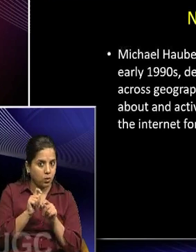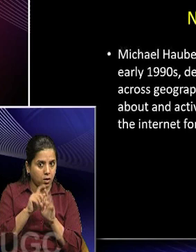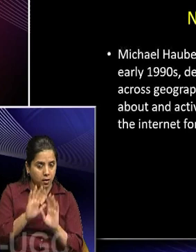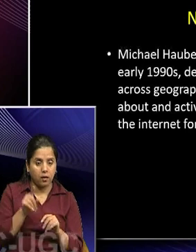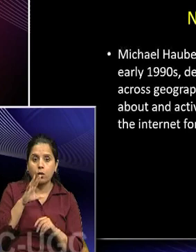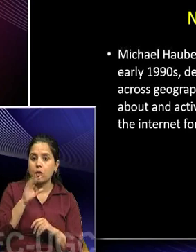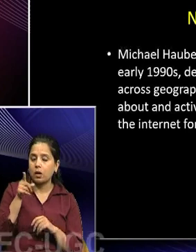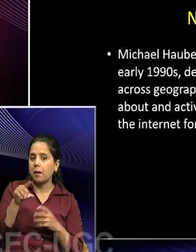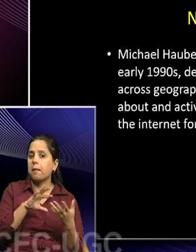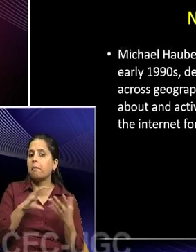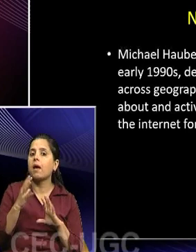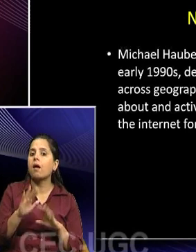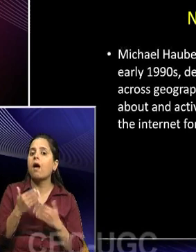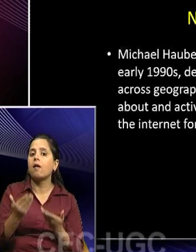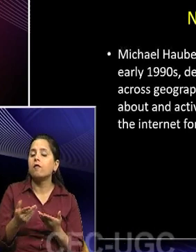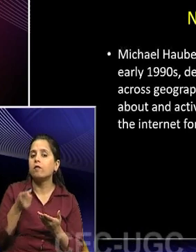one who are creating a